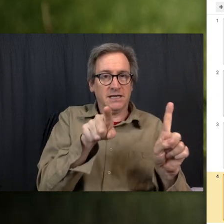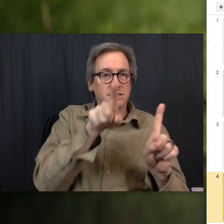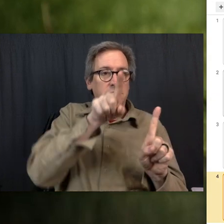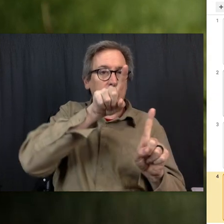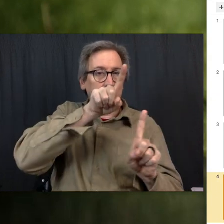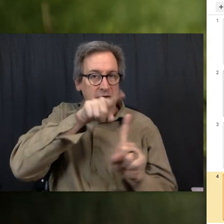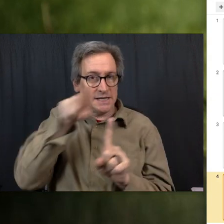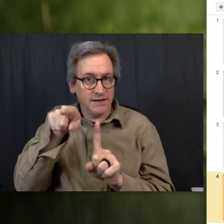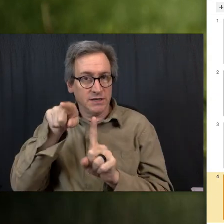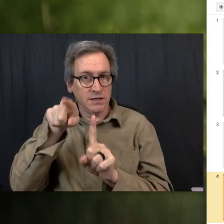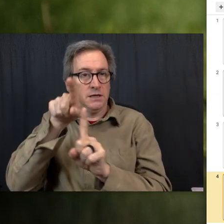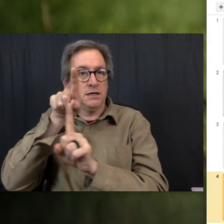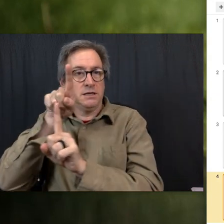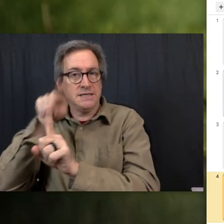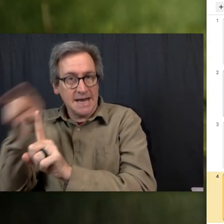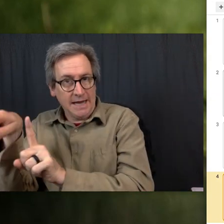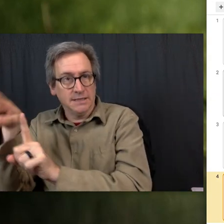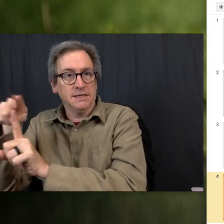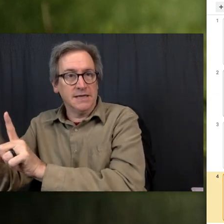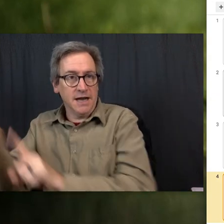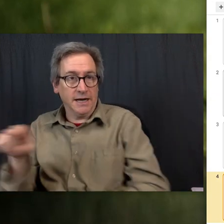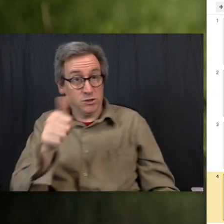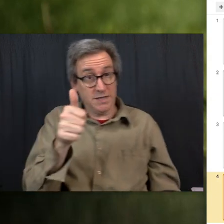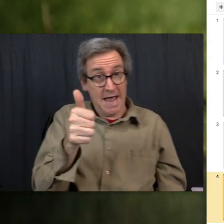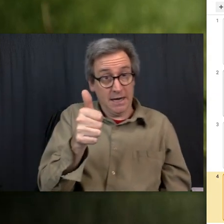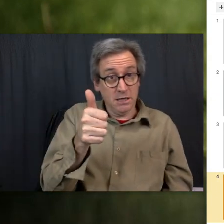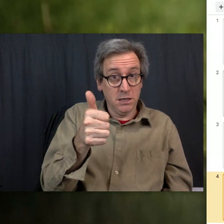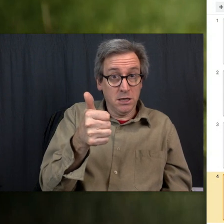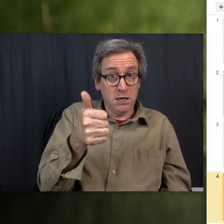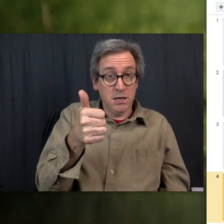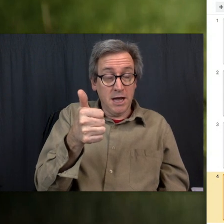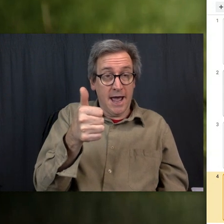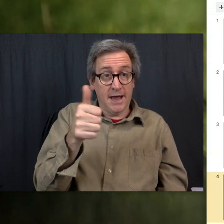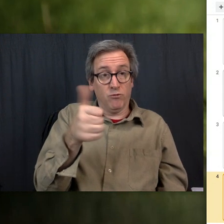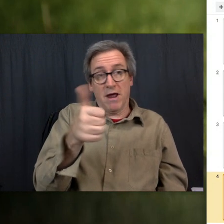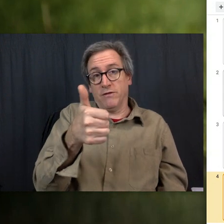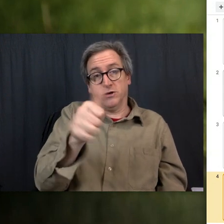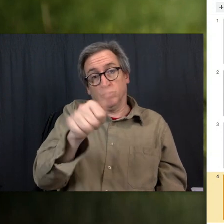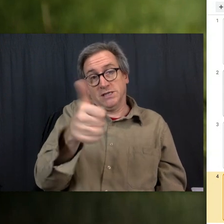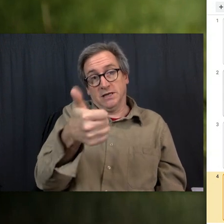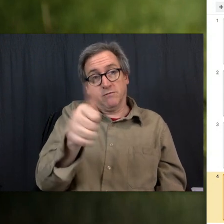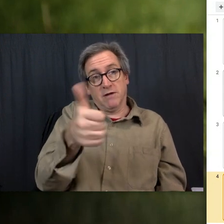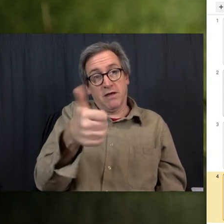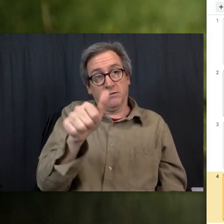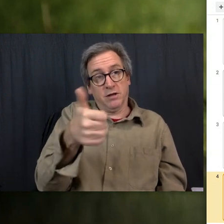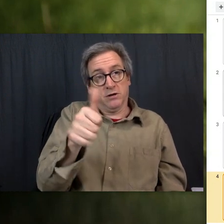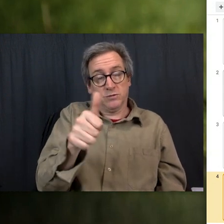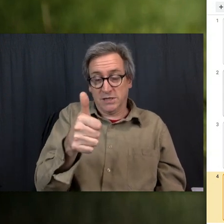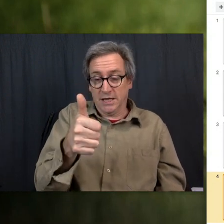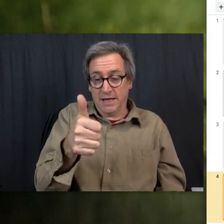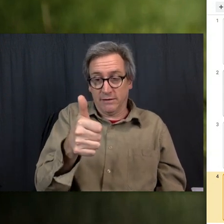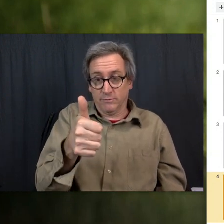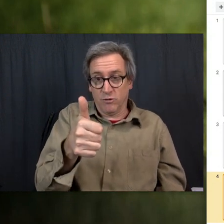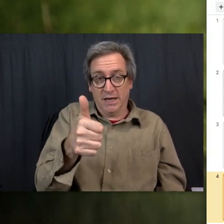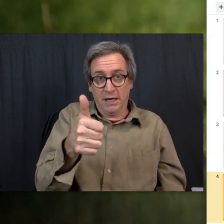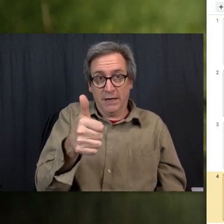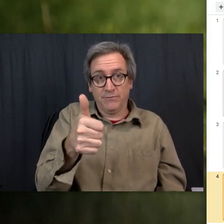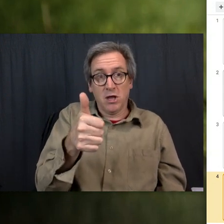10, 6, 10, 7, 10, 8, 10, 9. So 10, and rather than twist it like